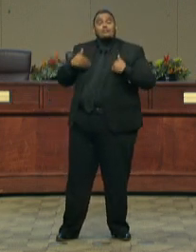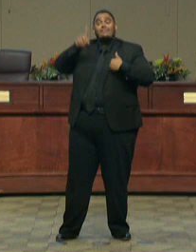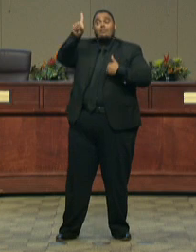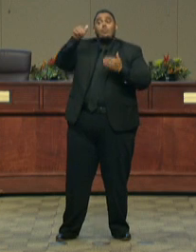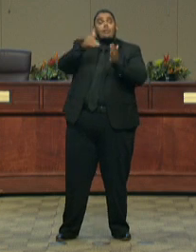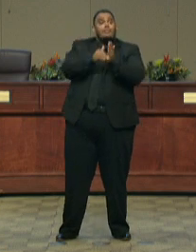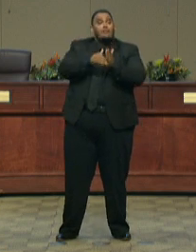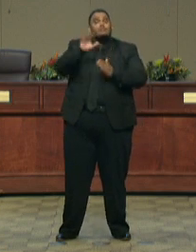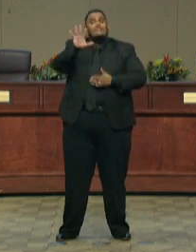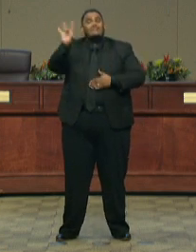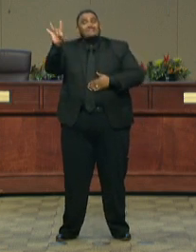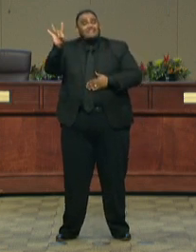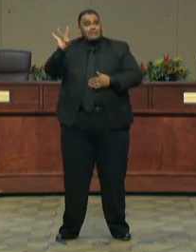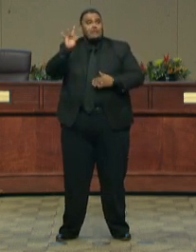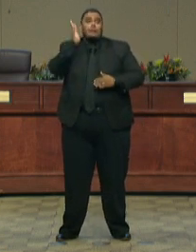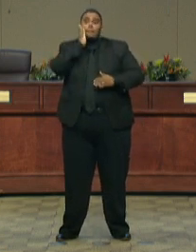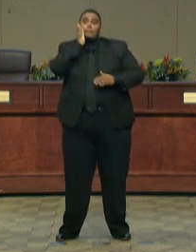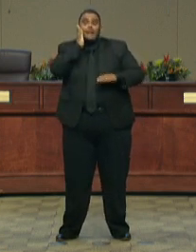1,058 beds available,